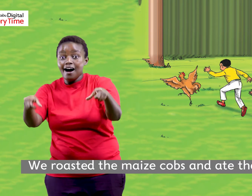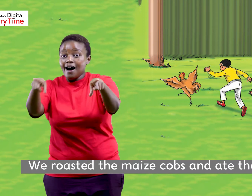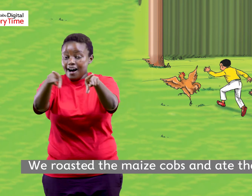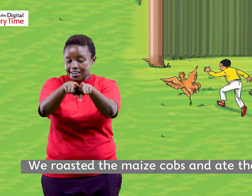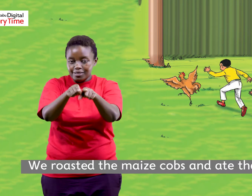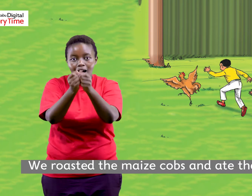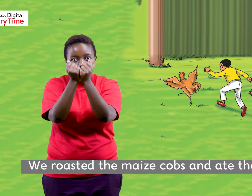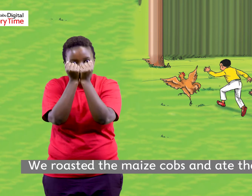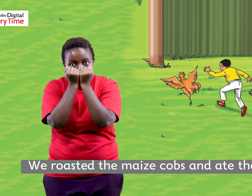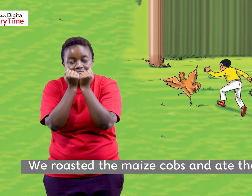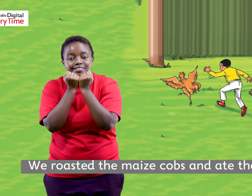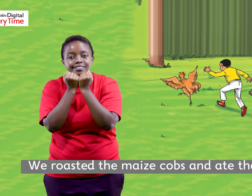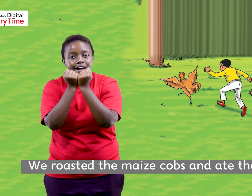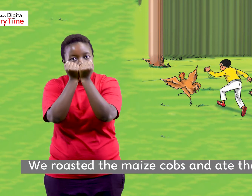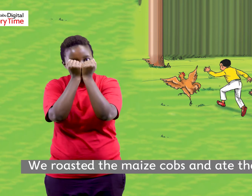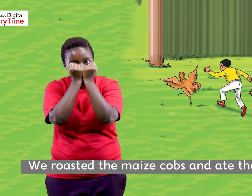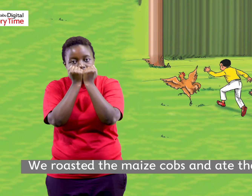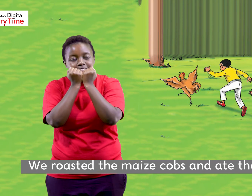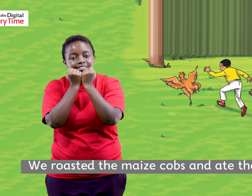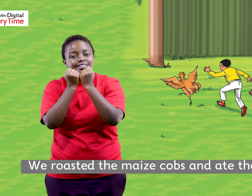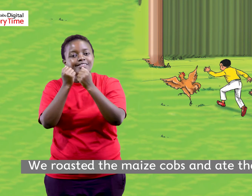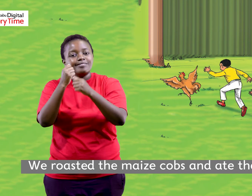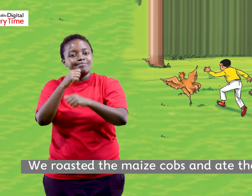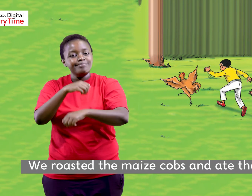We roasted the maize cobs and ate them.